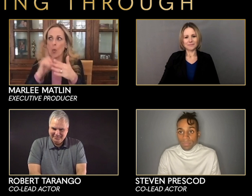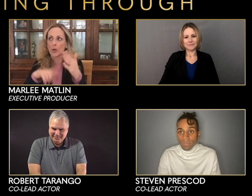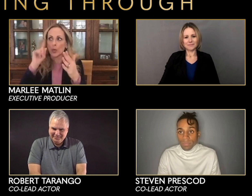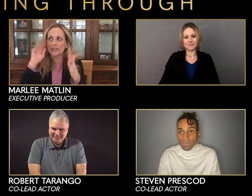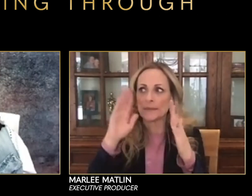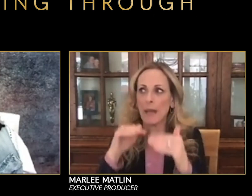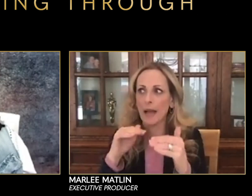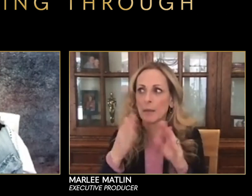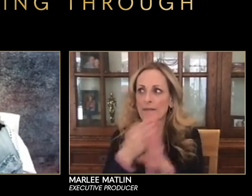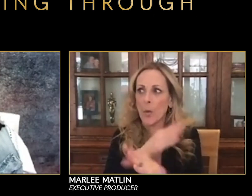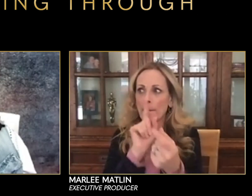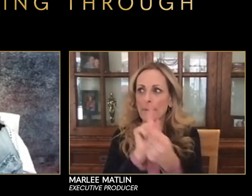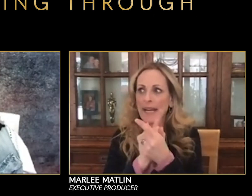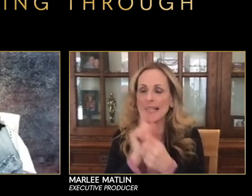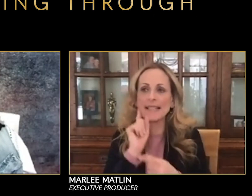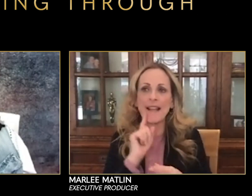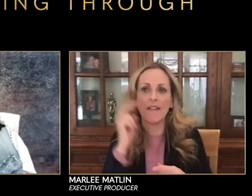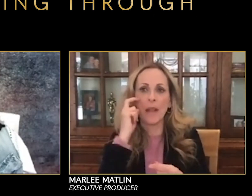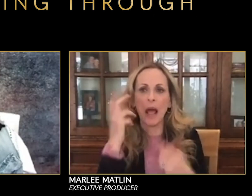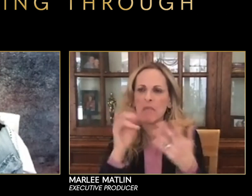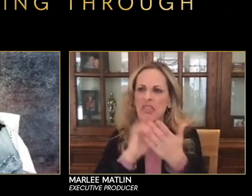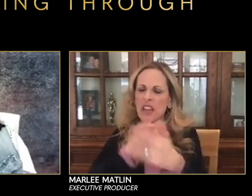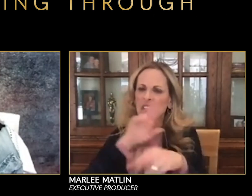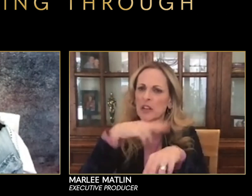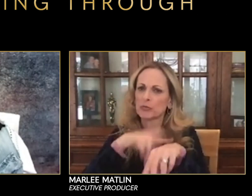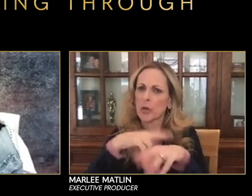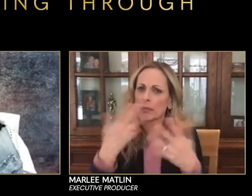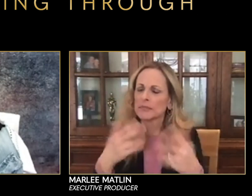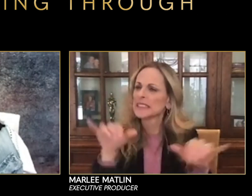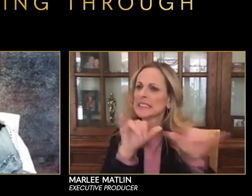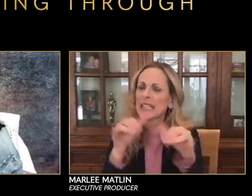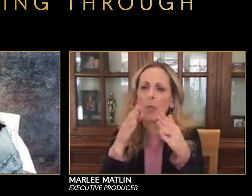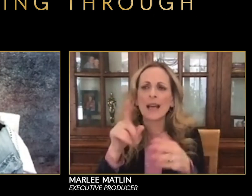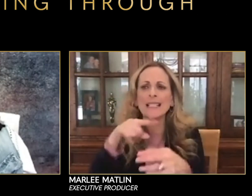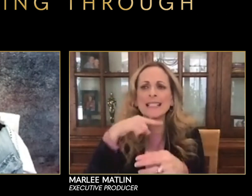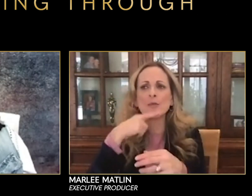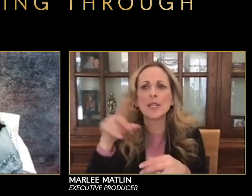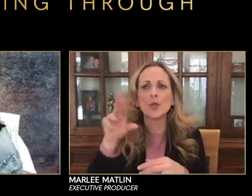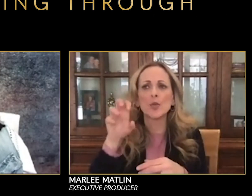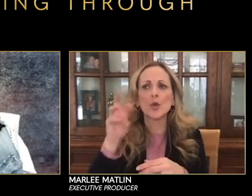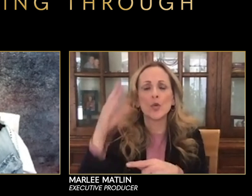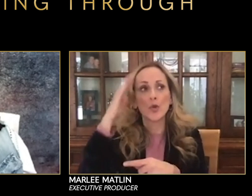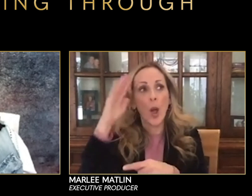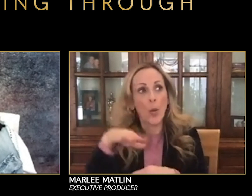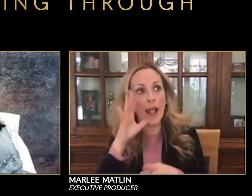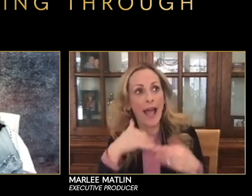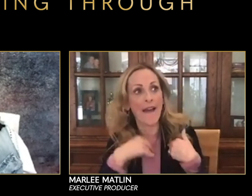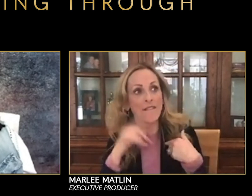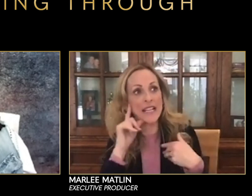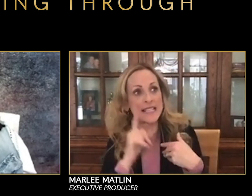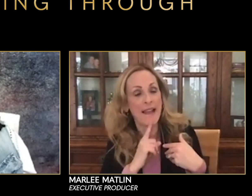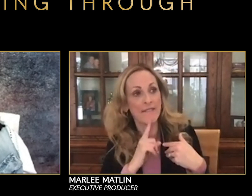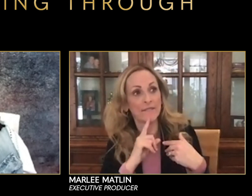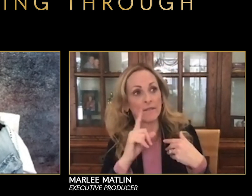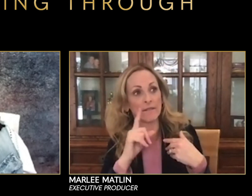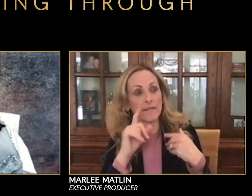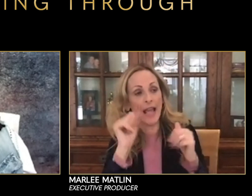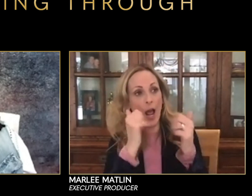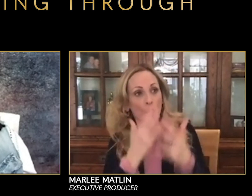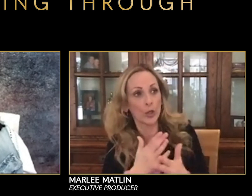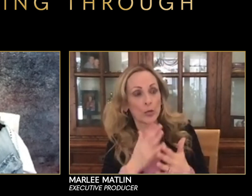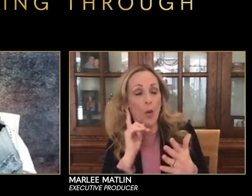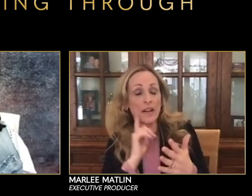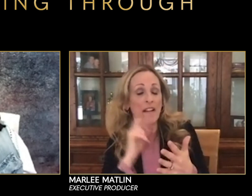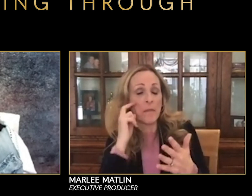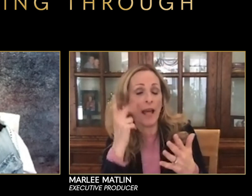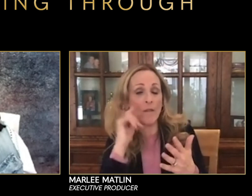bit of hesitation about what to expect before meeting a deafblind person. And of course, that's natural. It's the same way with a hearing crew knowing that they're going to